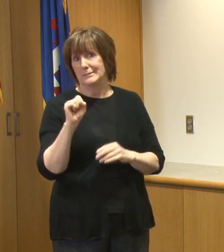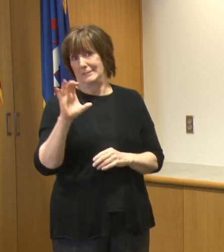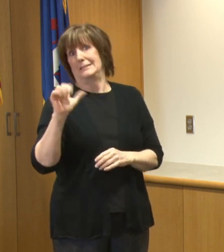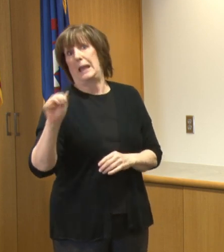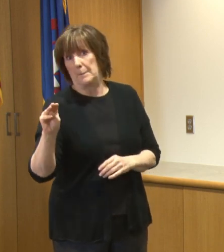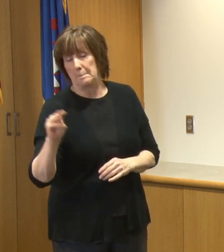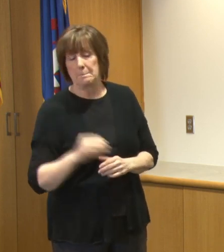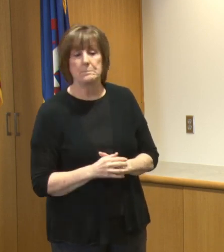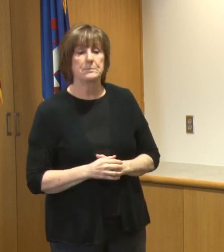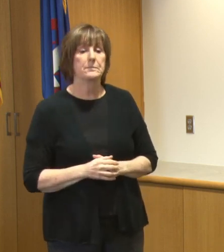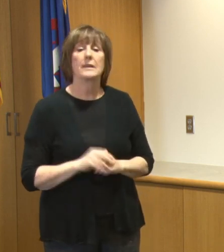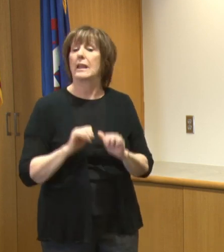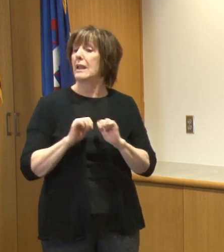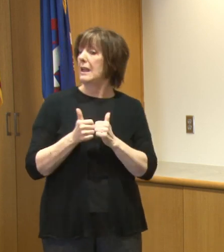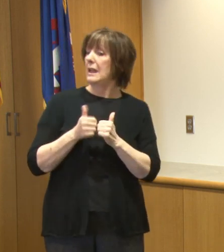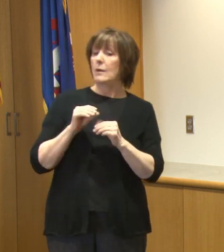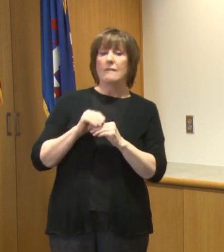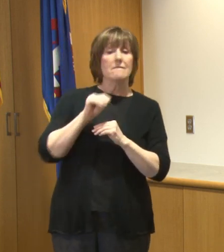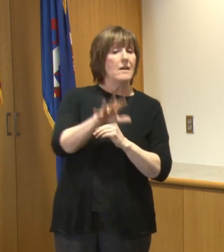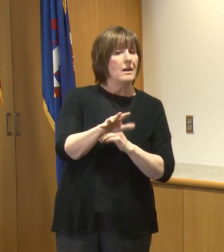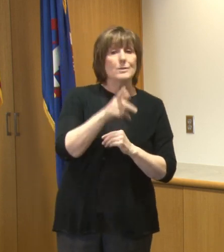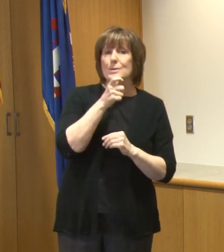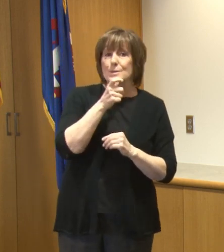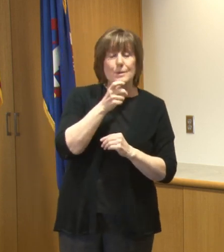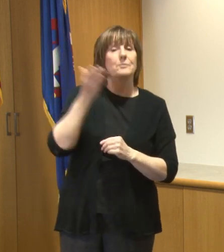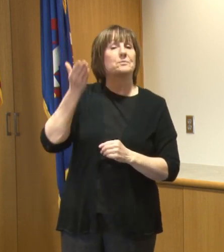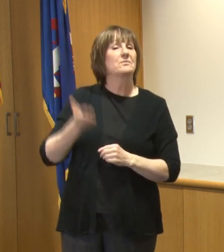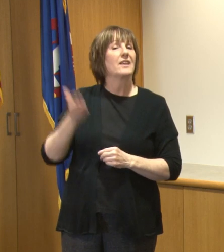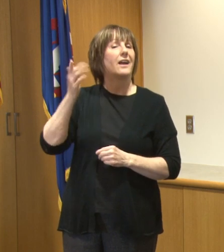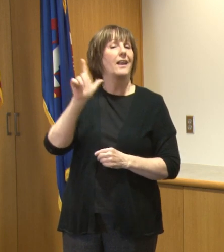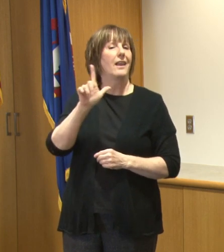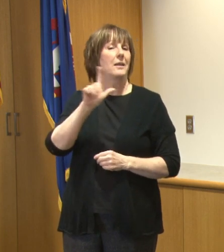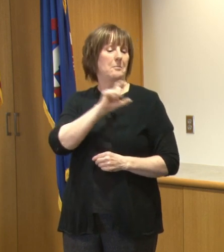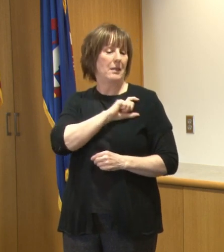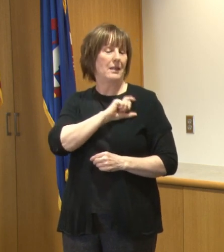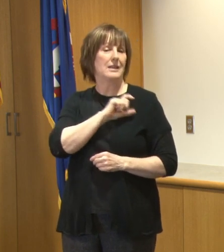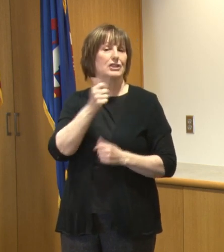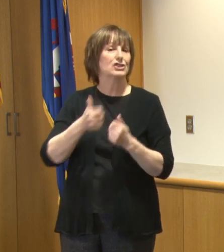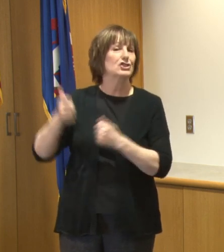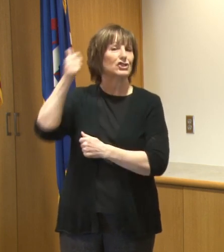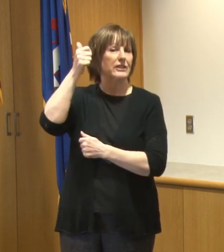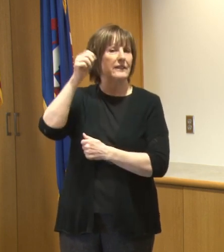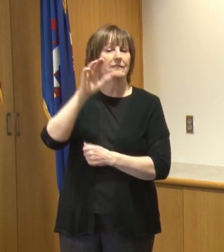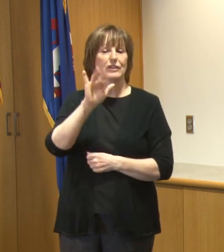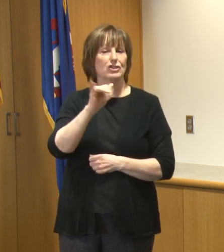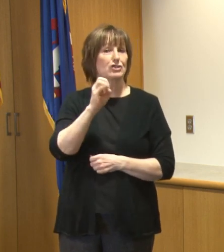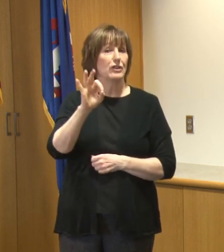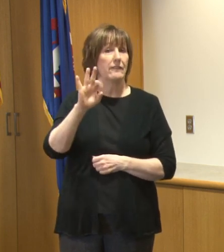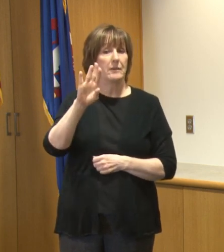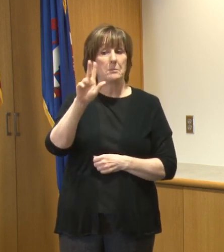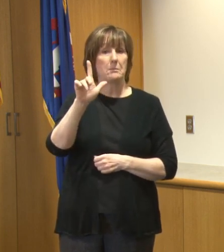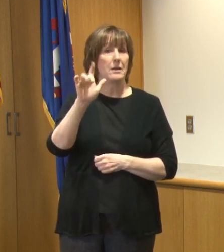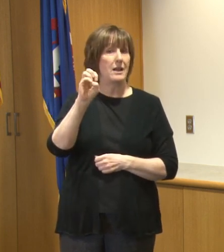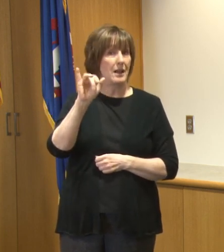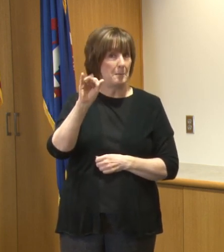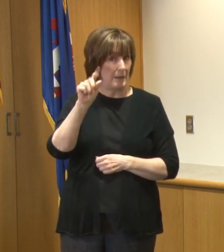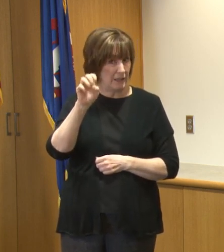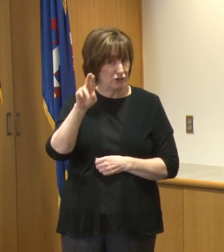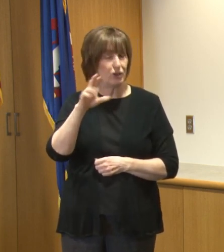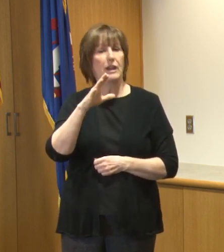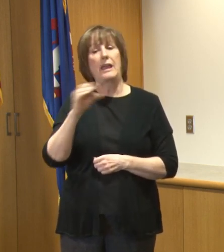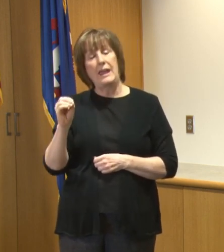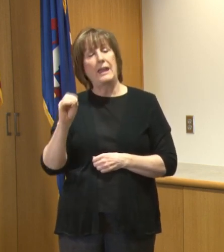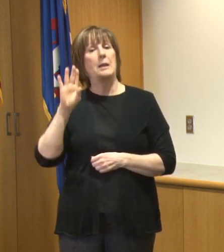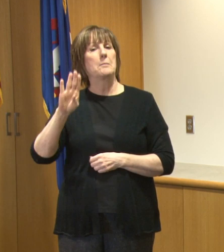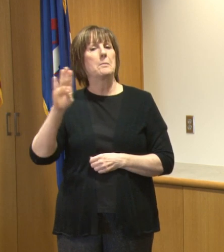offer that advice and guidance are Lincoln Police Chief Jeff Blymeister and Jim Hegarty, the president of the Regional